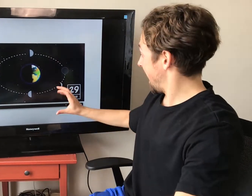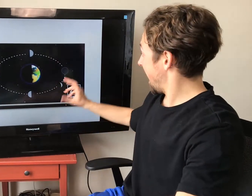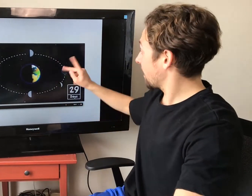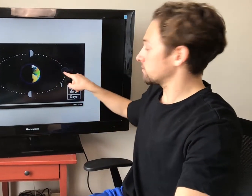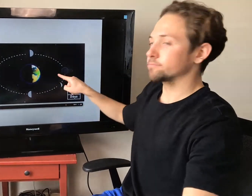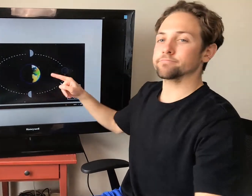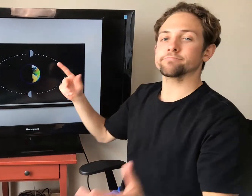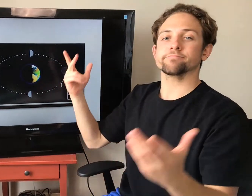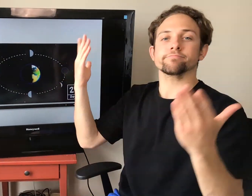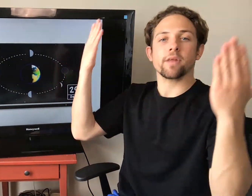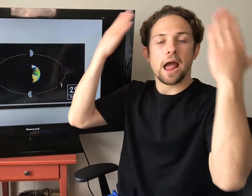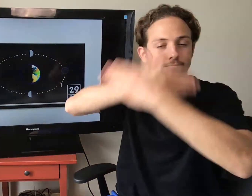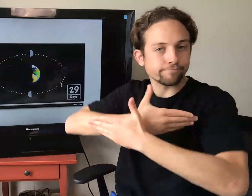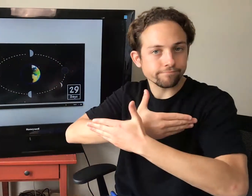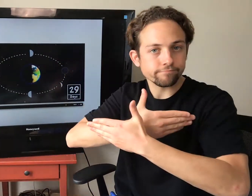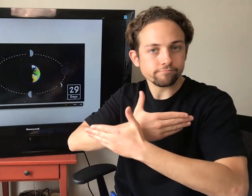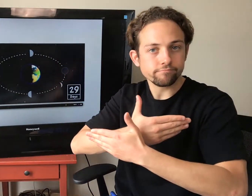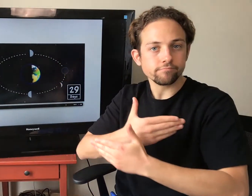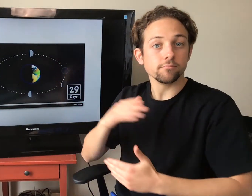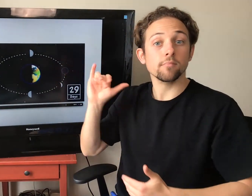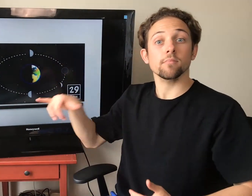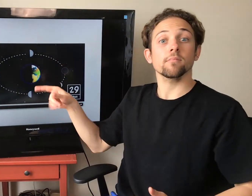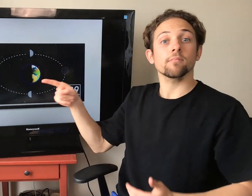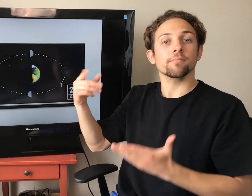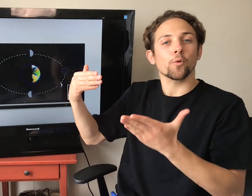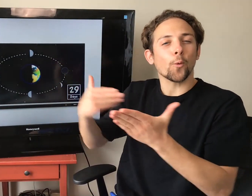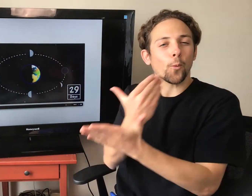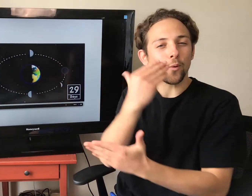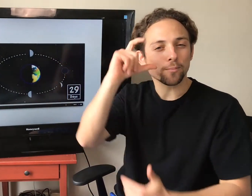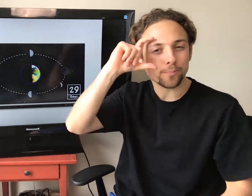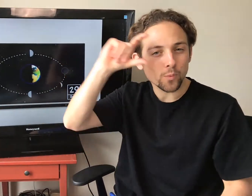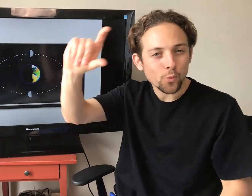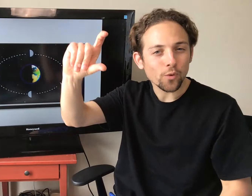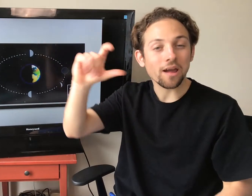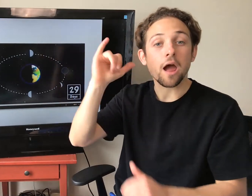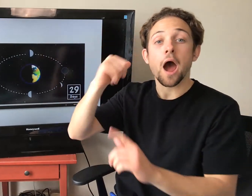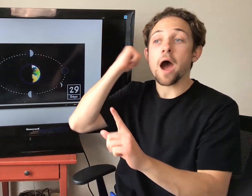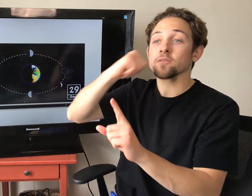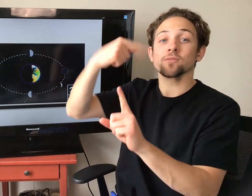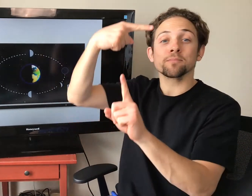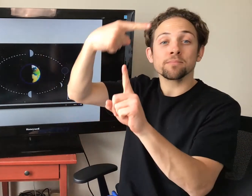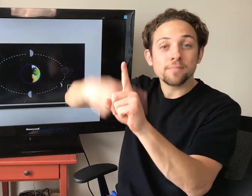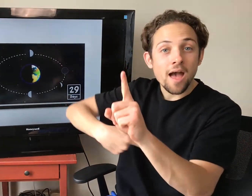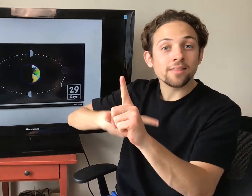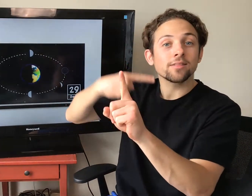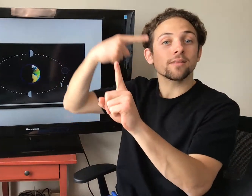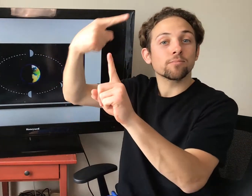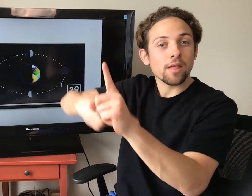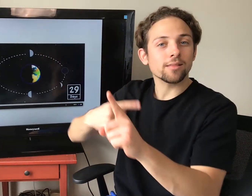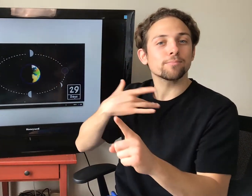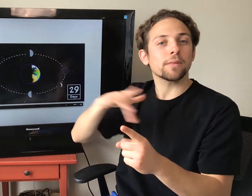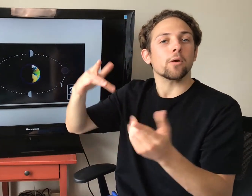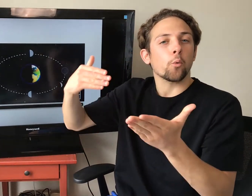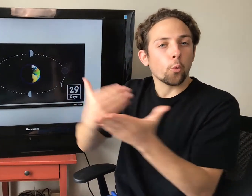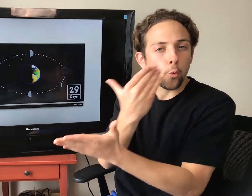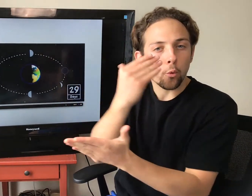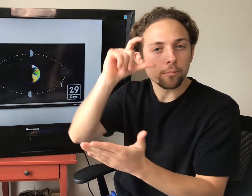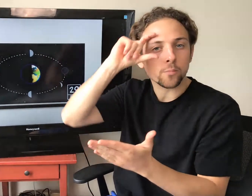half from before is now dark. And then as it rotates around, it almost looks like there's no moon there at all. So